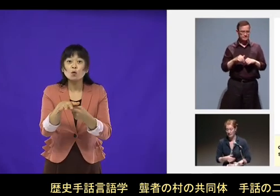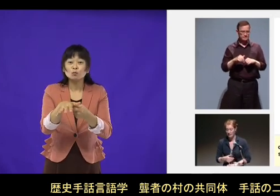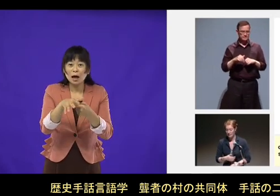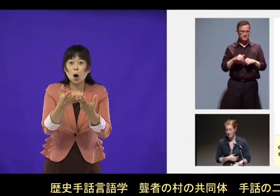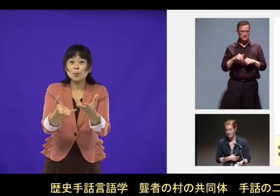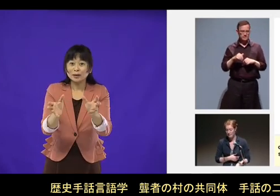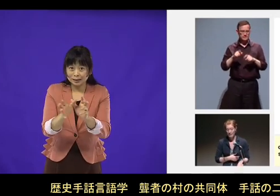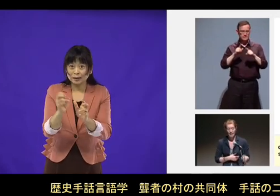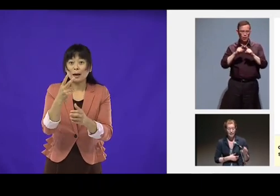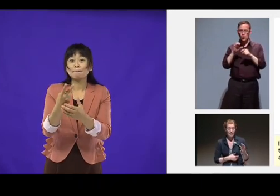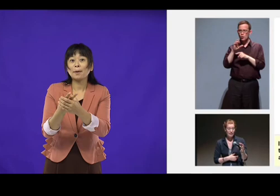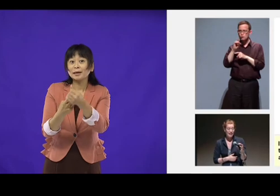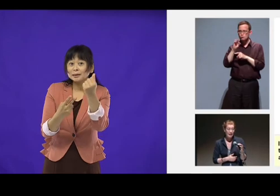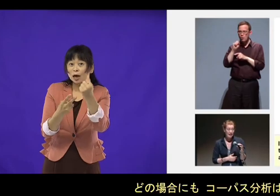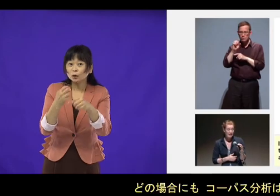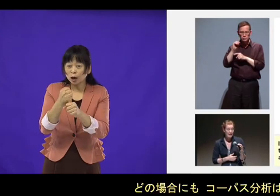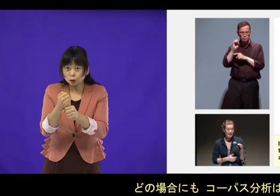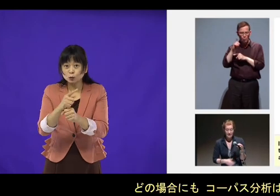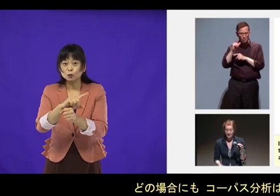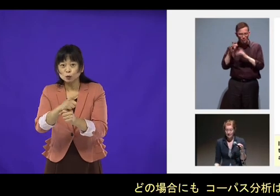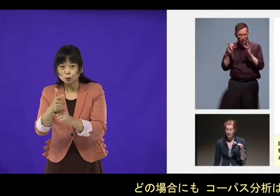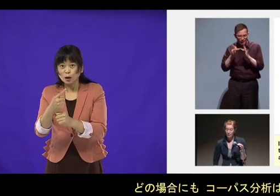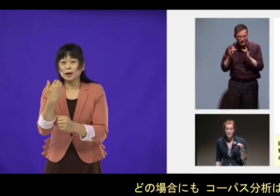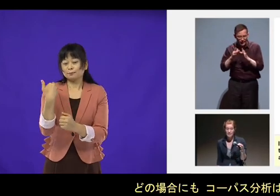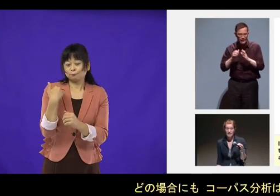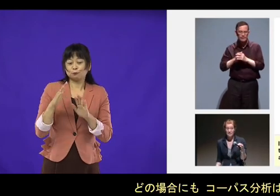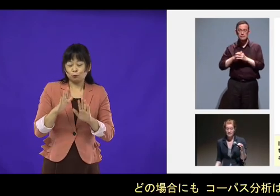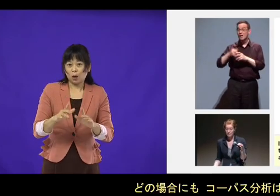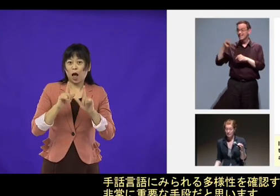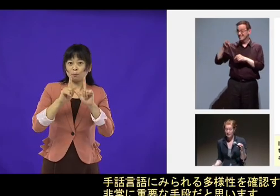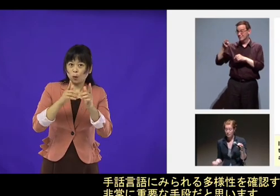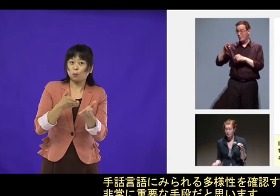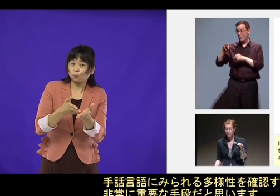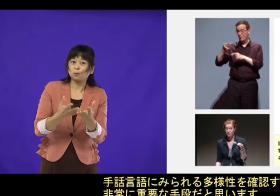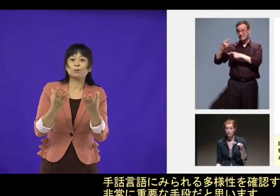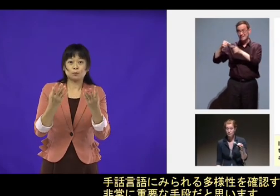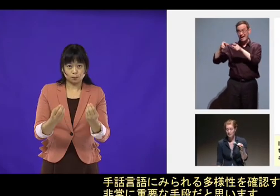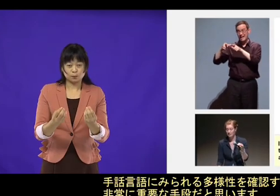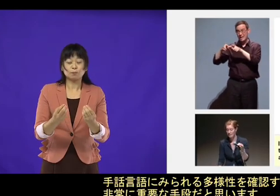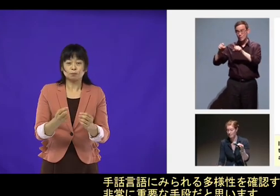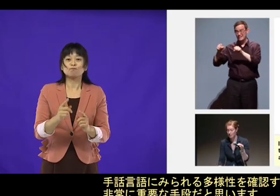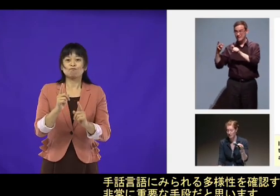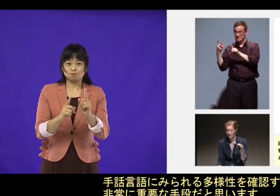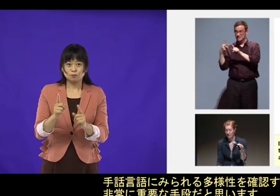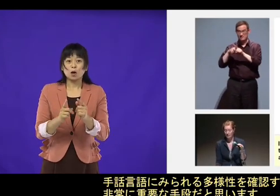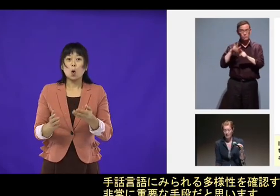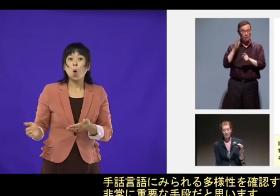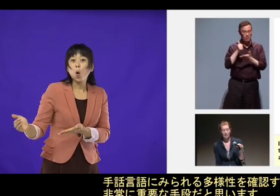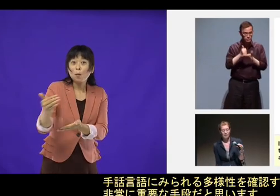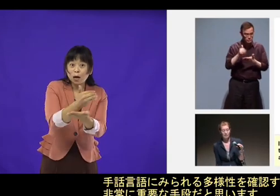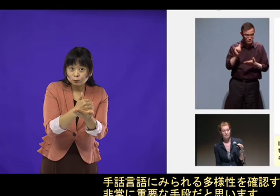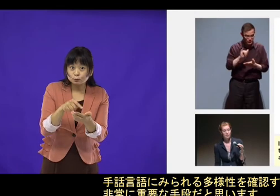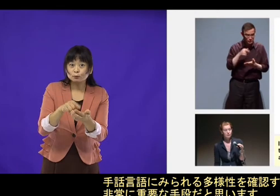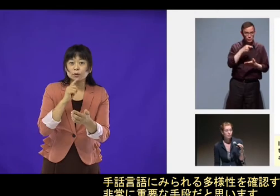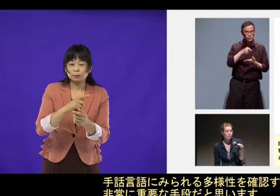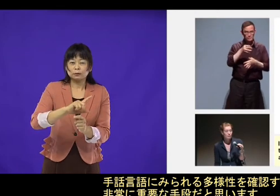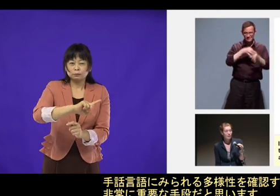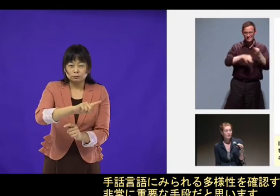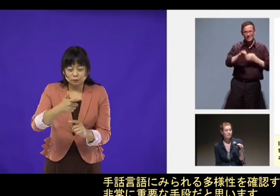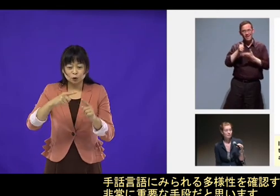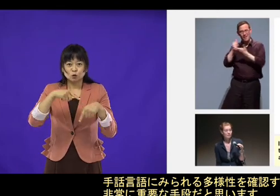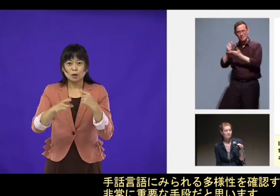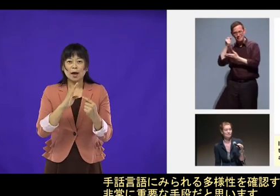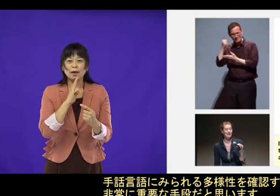sign bilingualism. But in any case, I think corpus analysis is a really crucial tool in establishing the